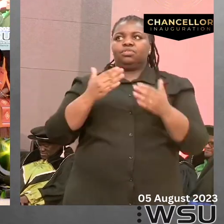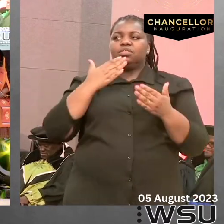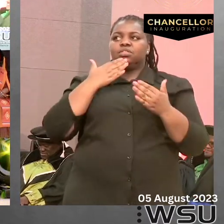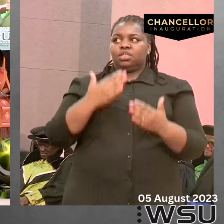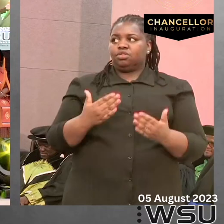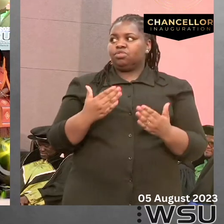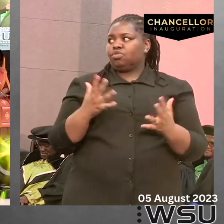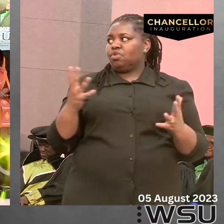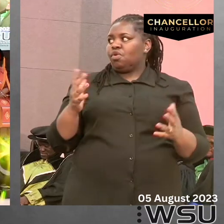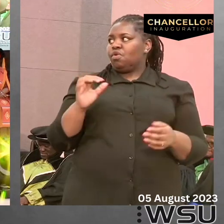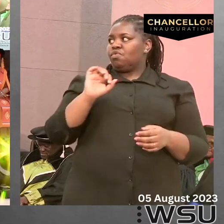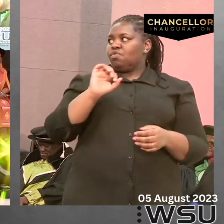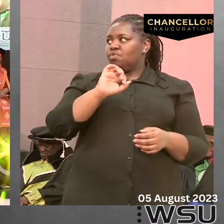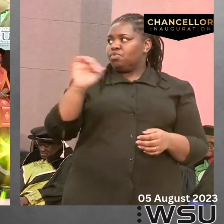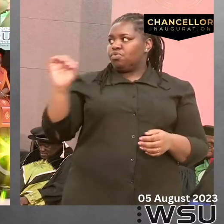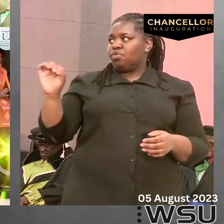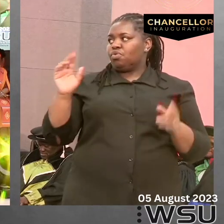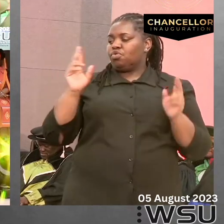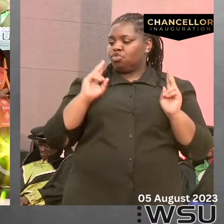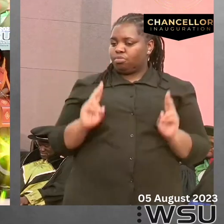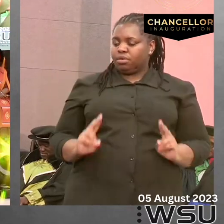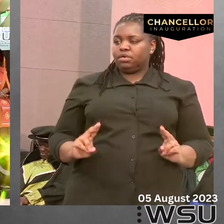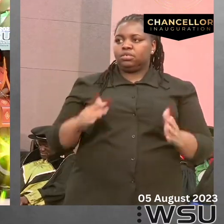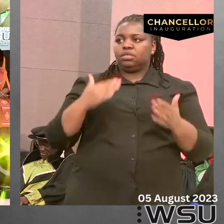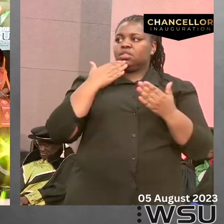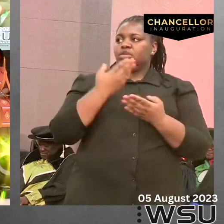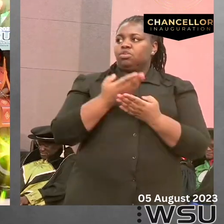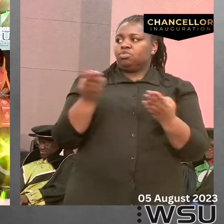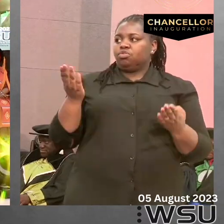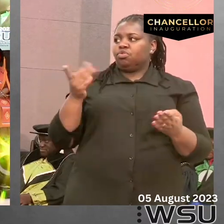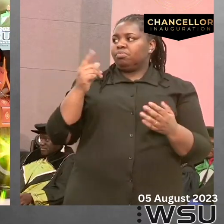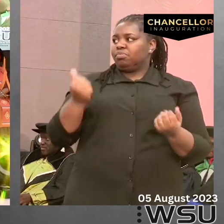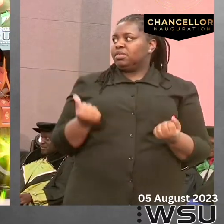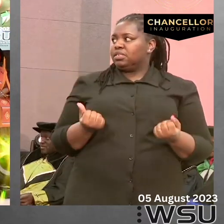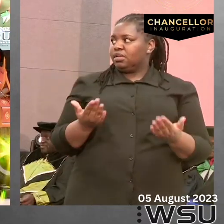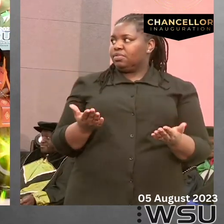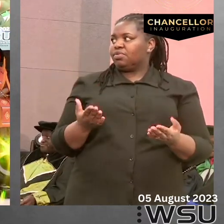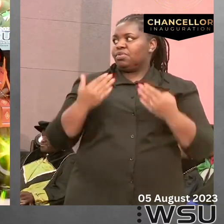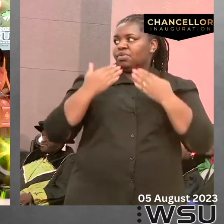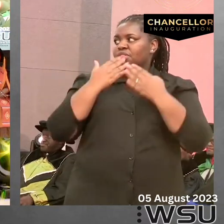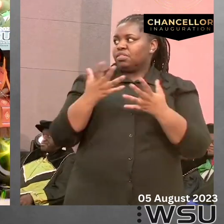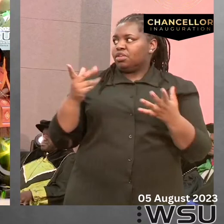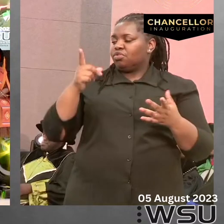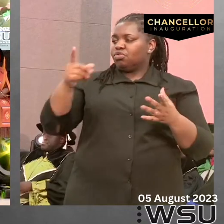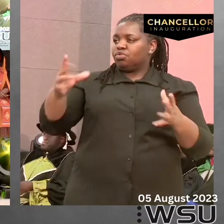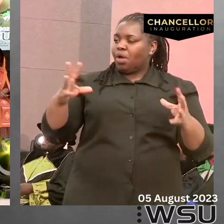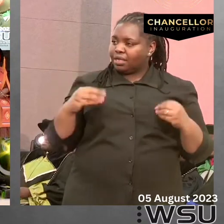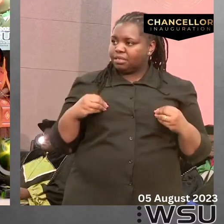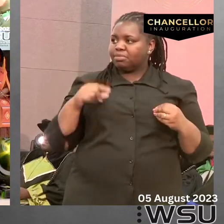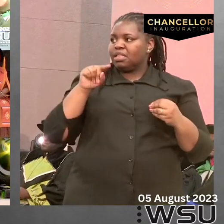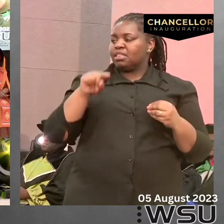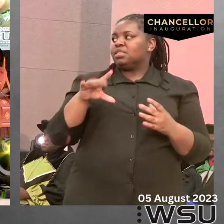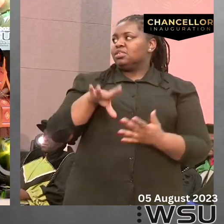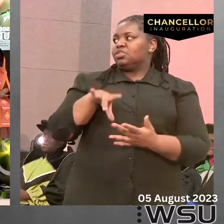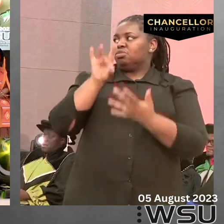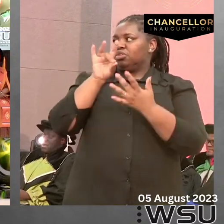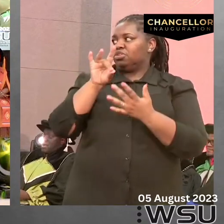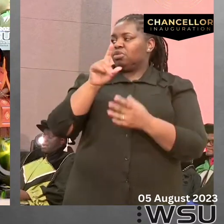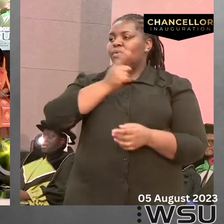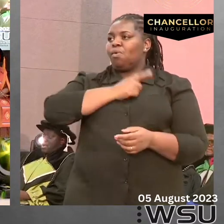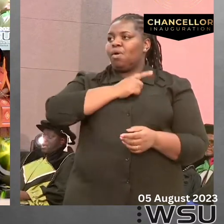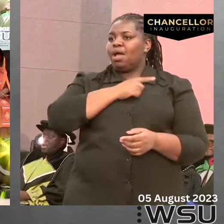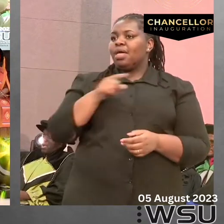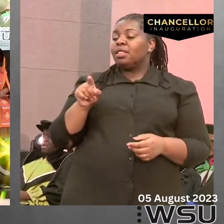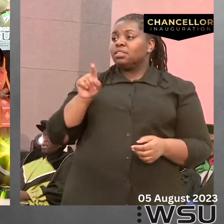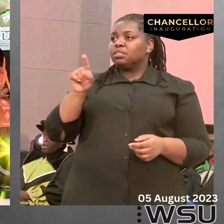you for your humility. Thank you for being a servant. Thank you for accepting this nomination, because